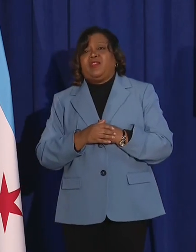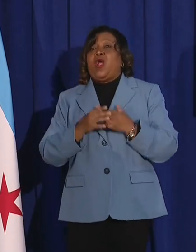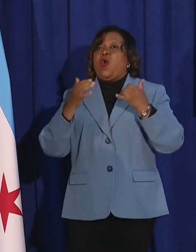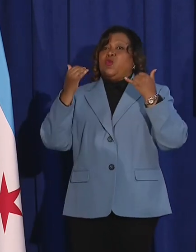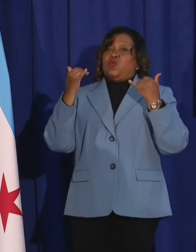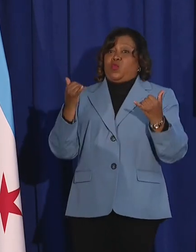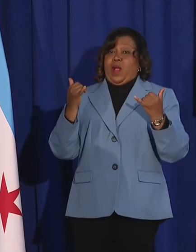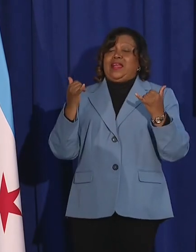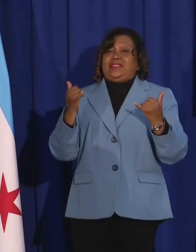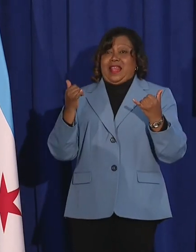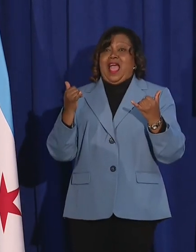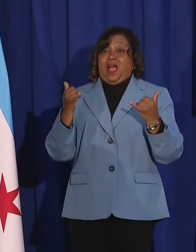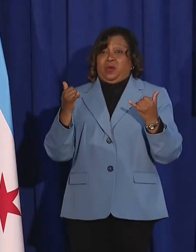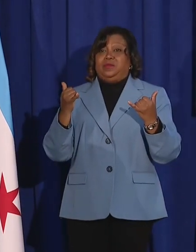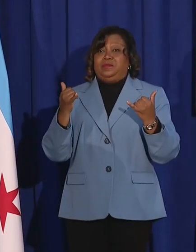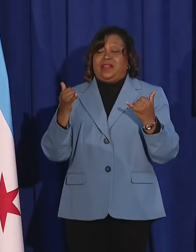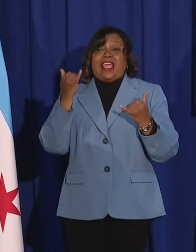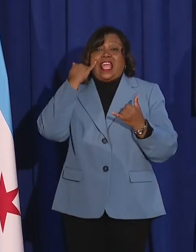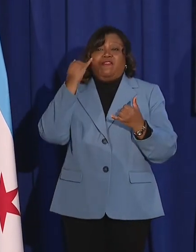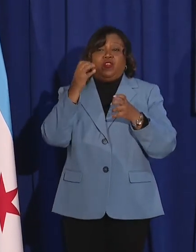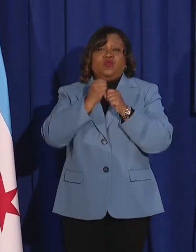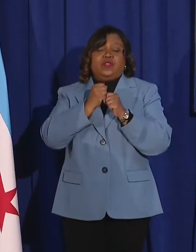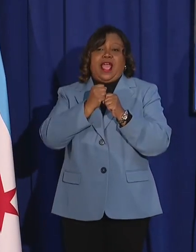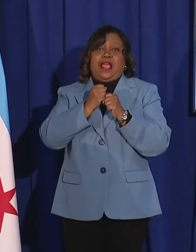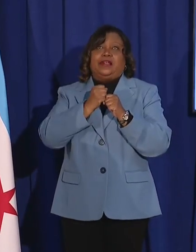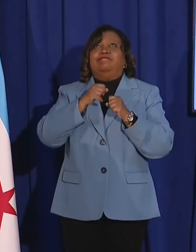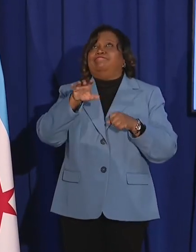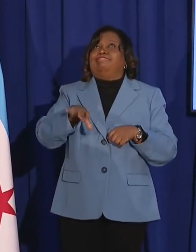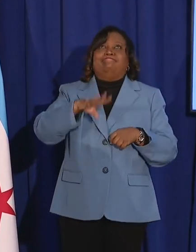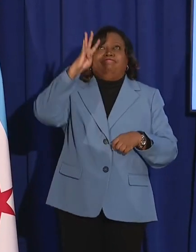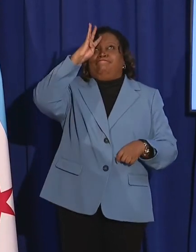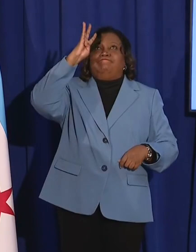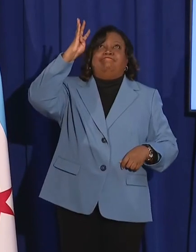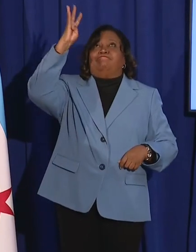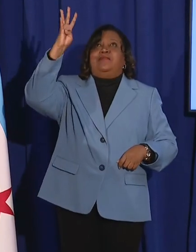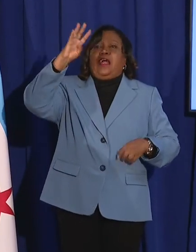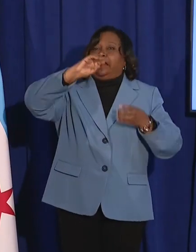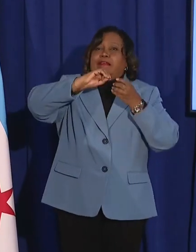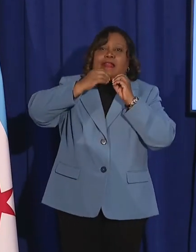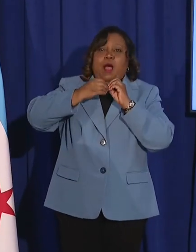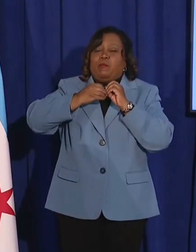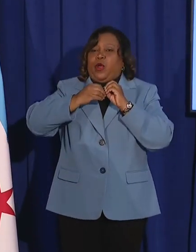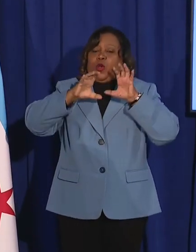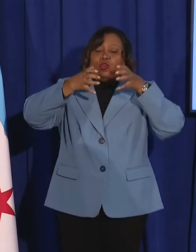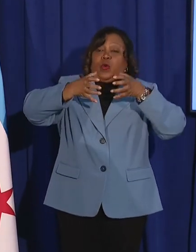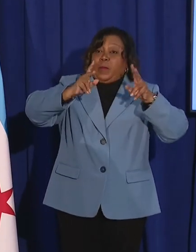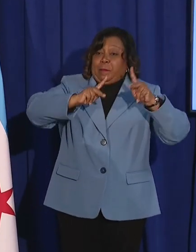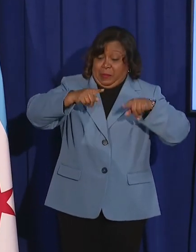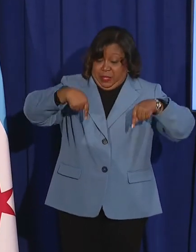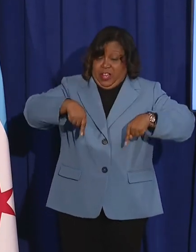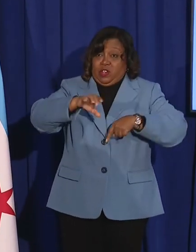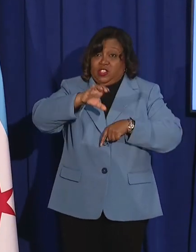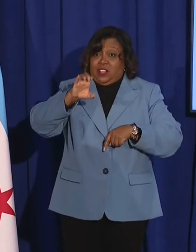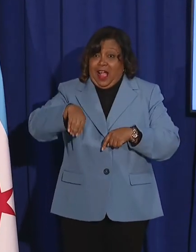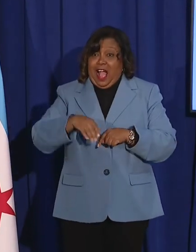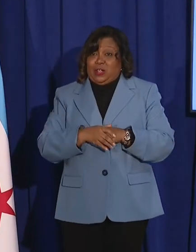Right now, if you take a random group of people here in Chicago